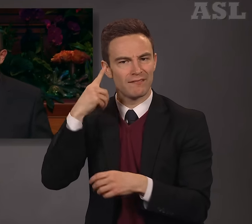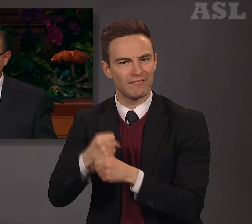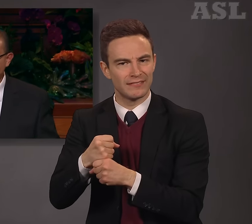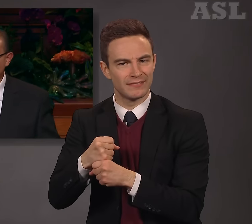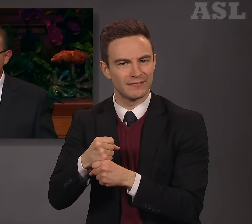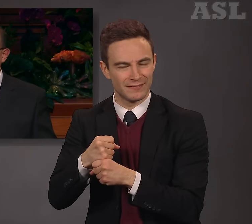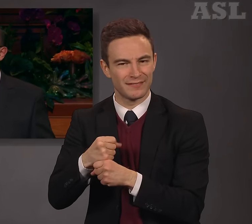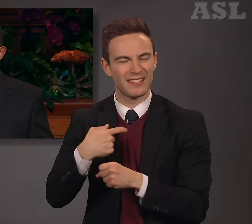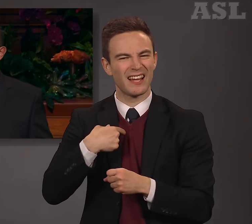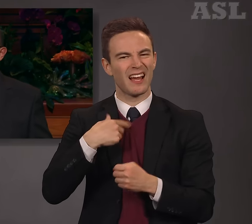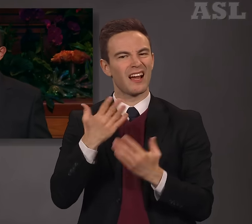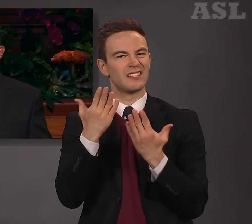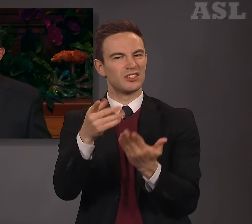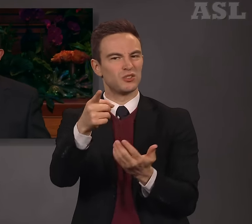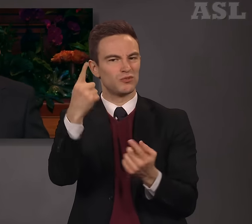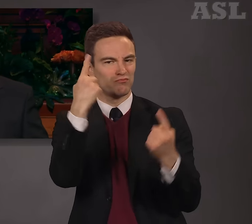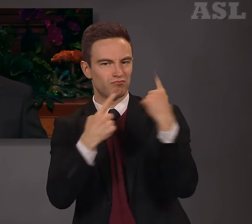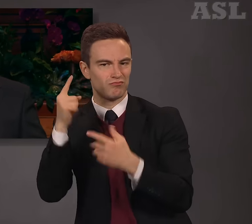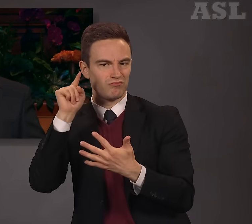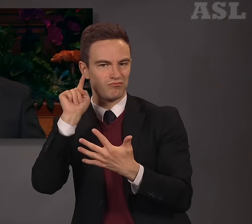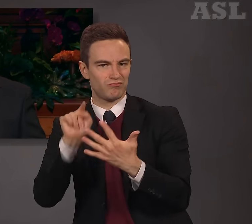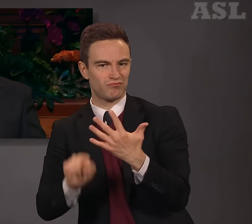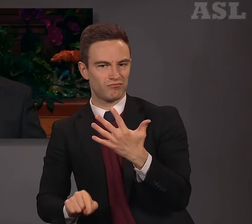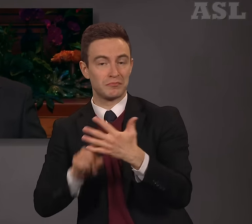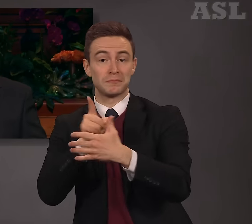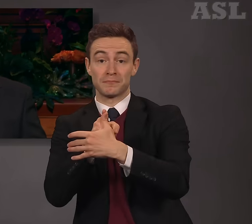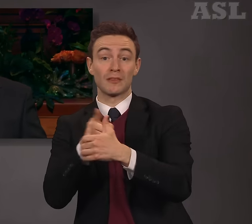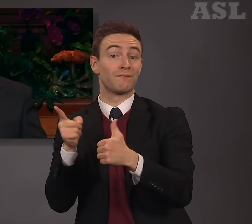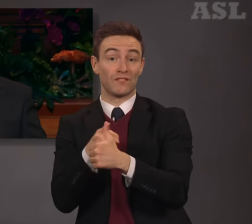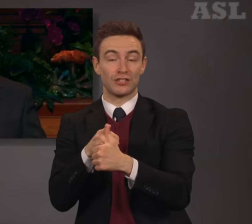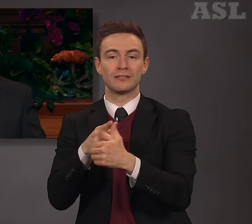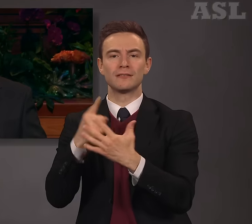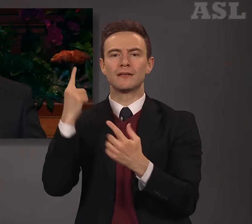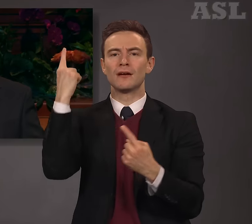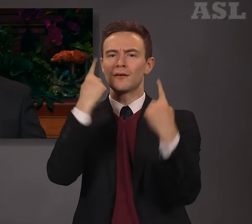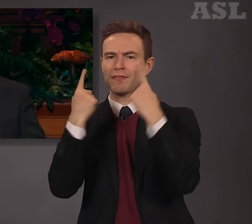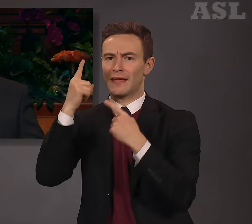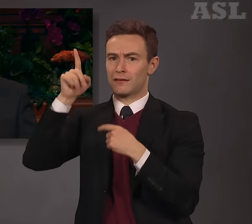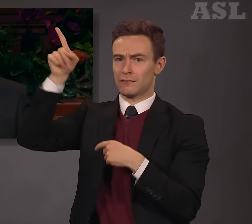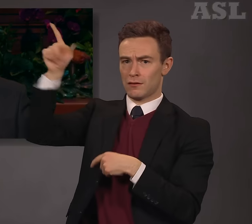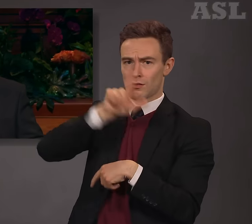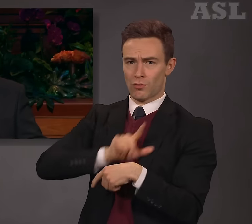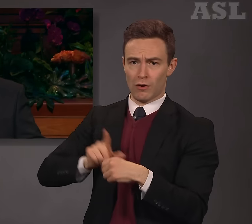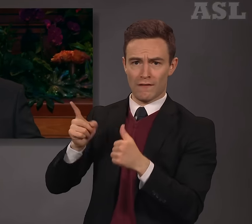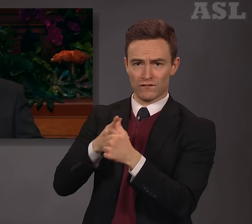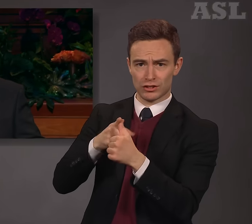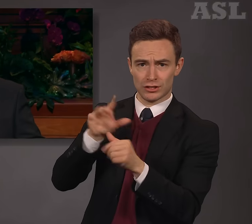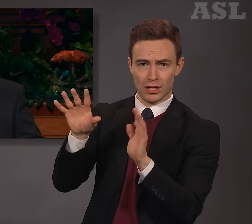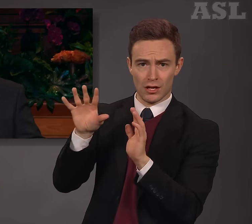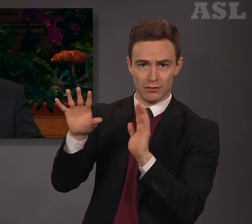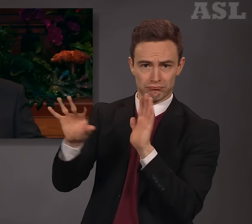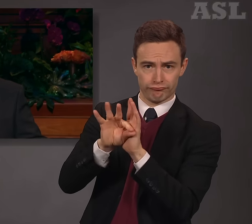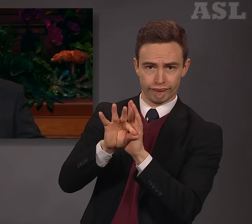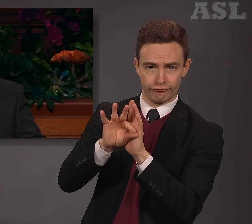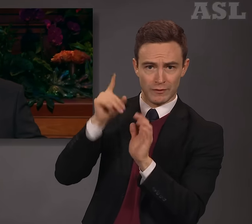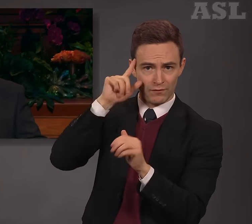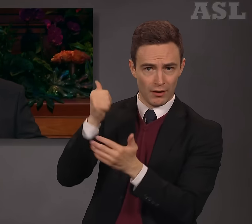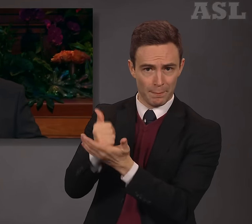following. First, always think of the Lord as your first option for help.